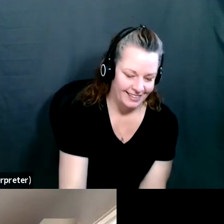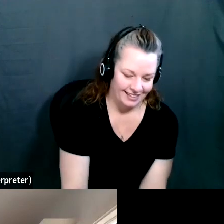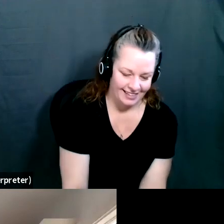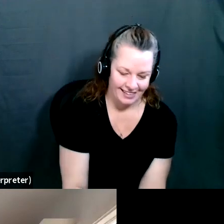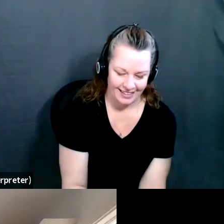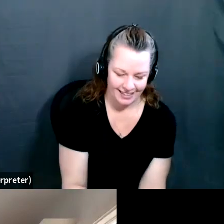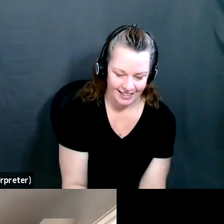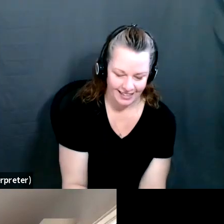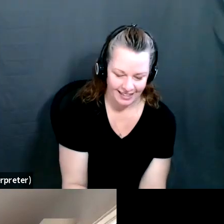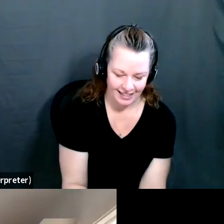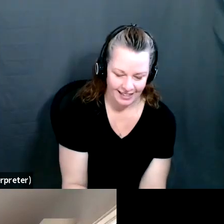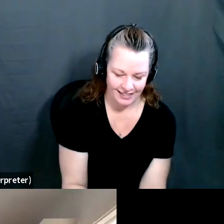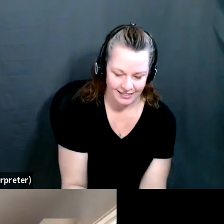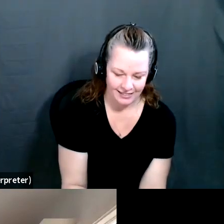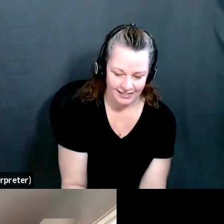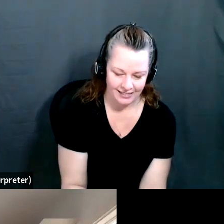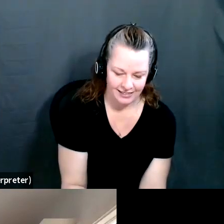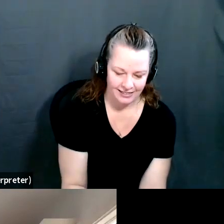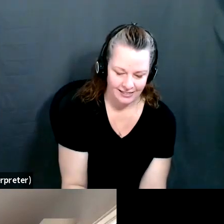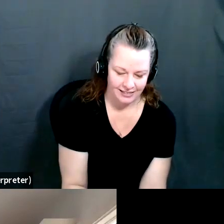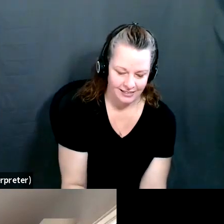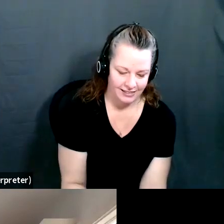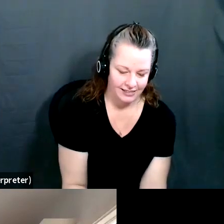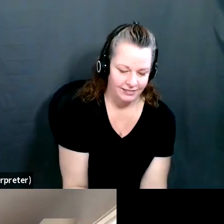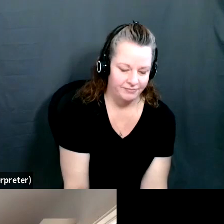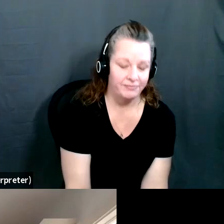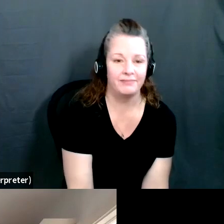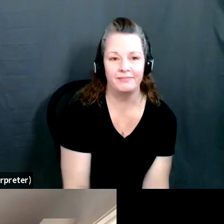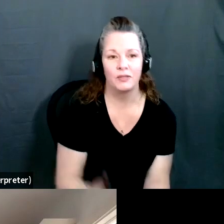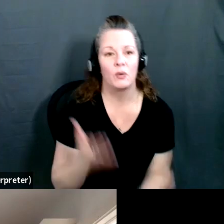Yeah. Maybe one of those will surface on eBay one of these days.